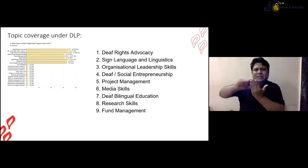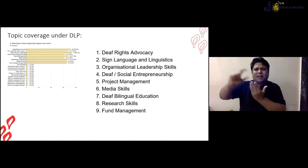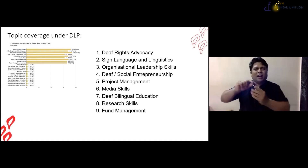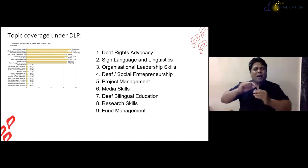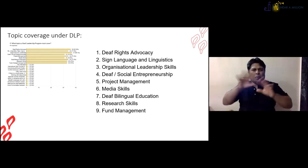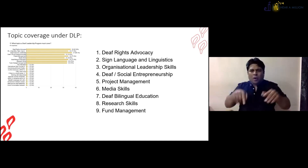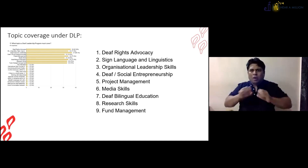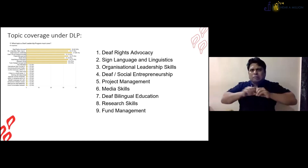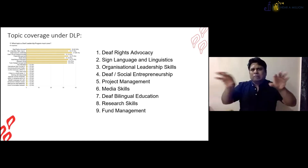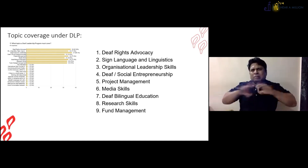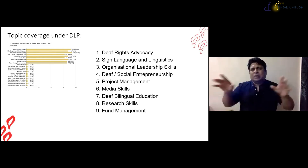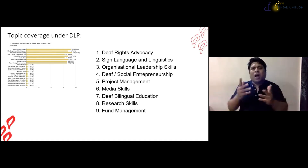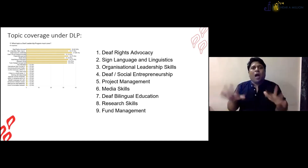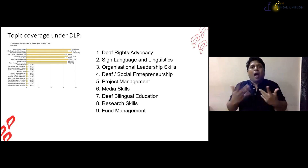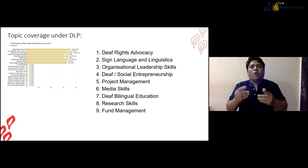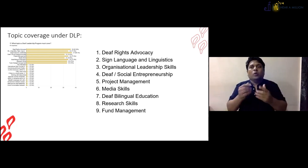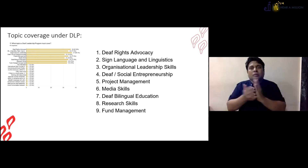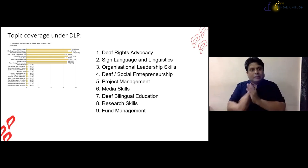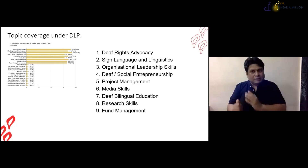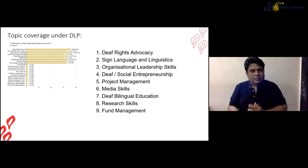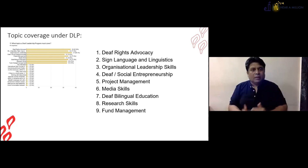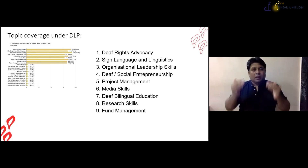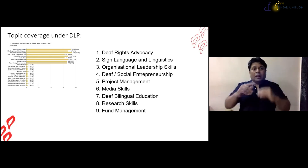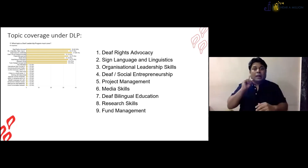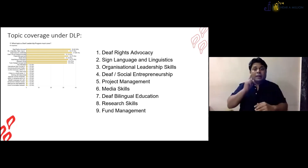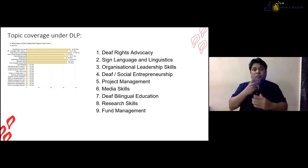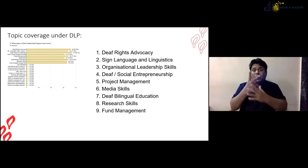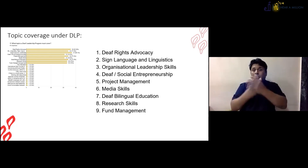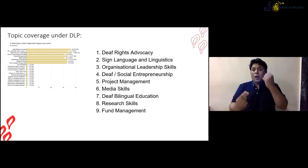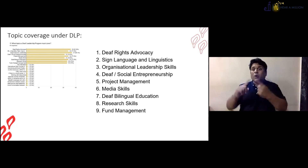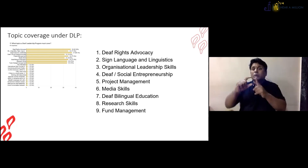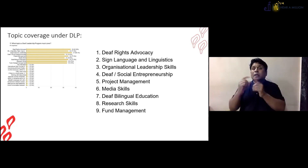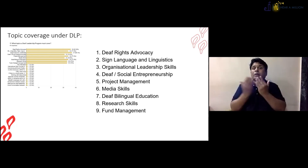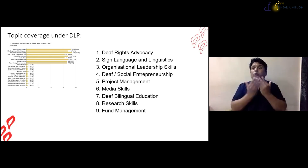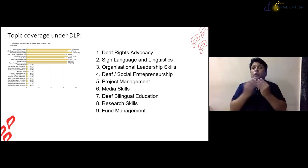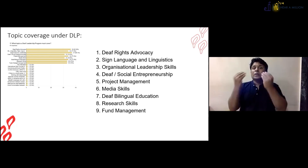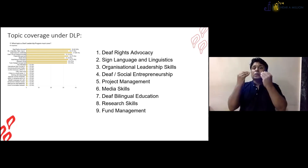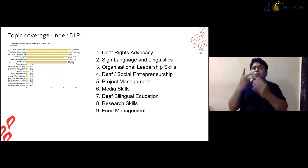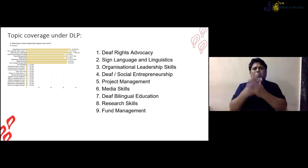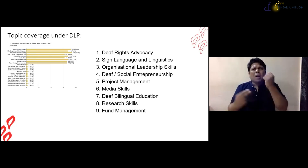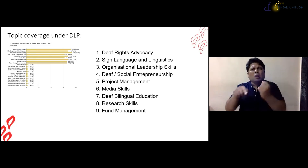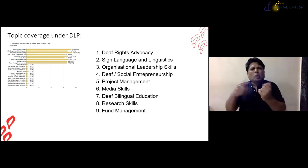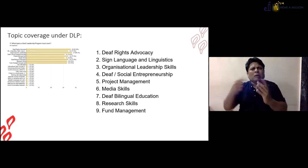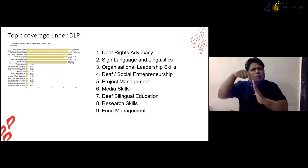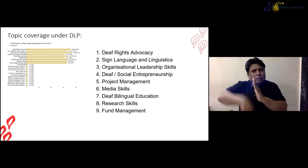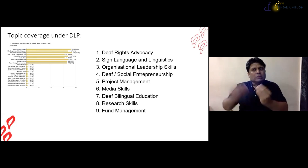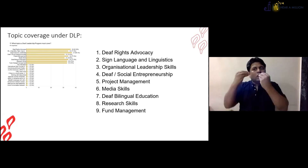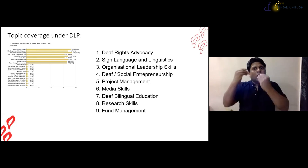Twitter, etc. How to do that. Deaf bilingual